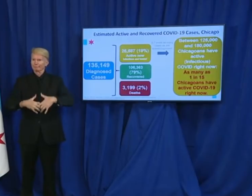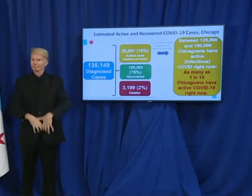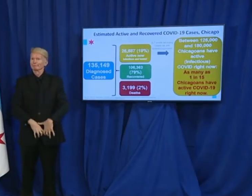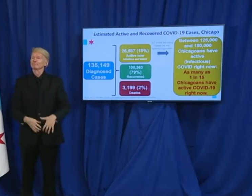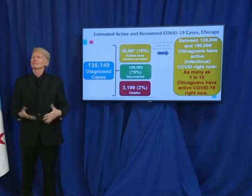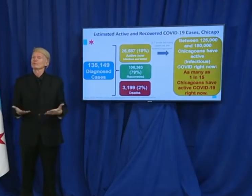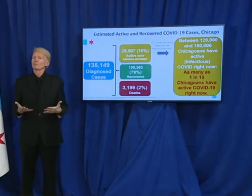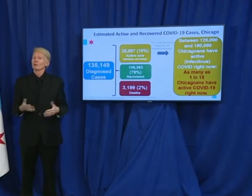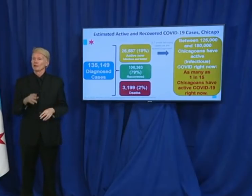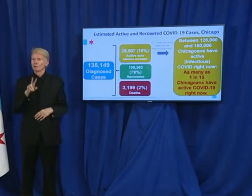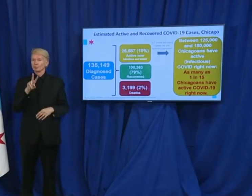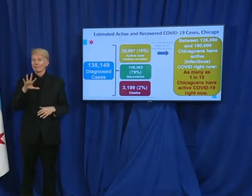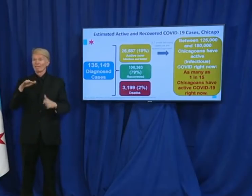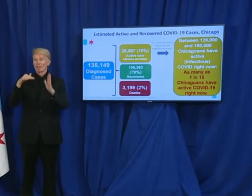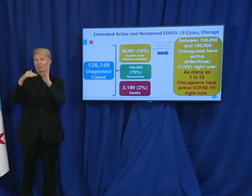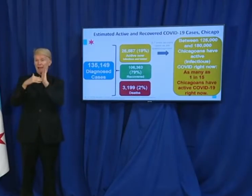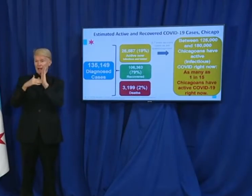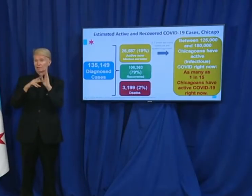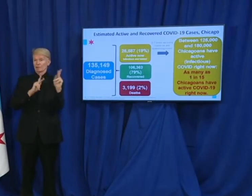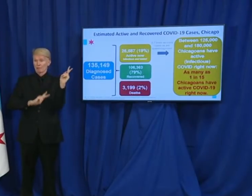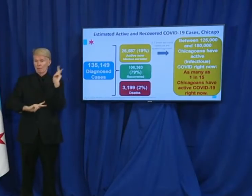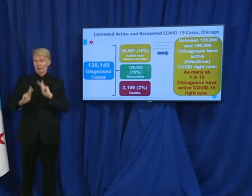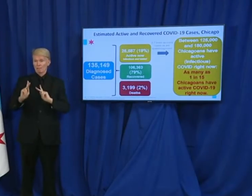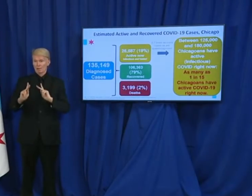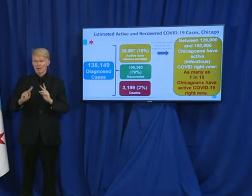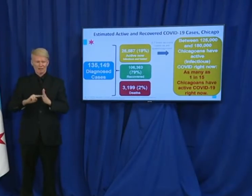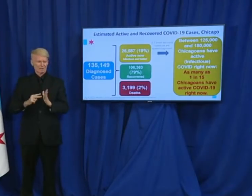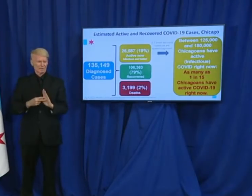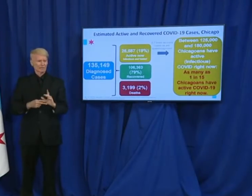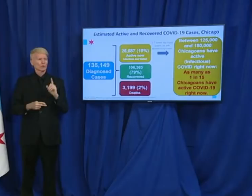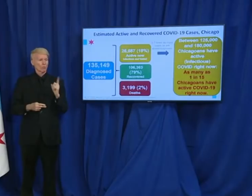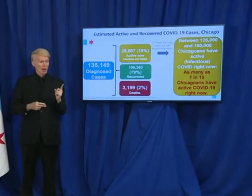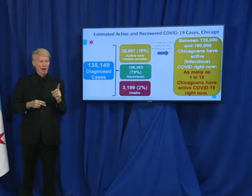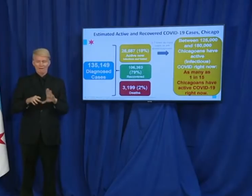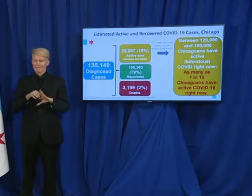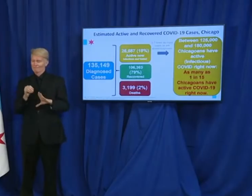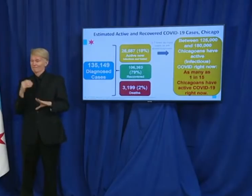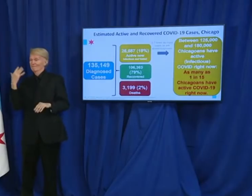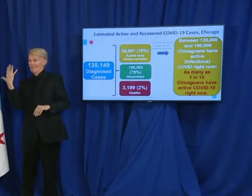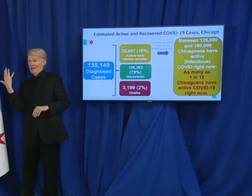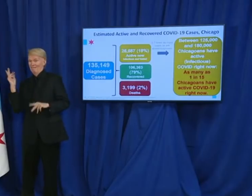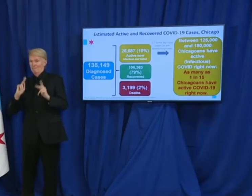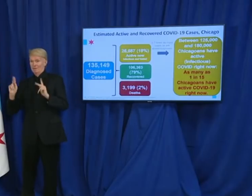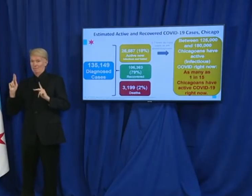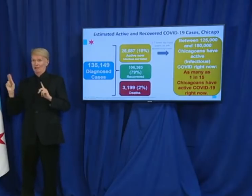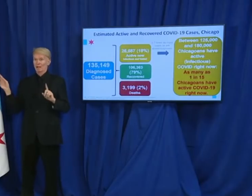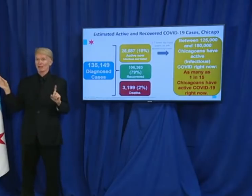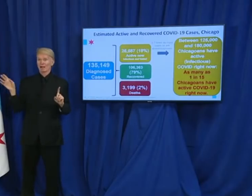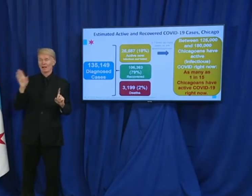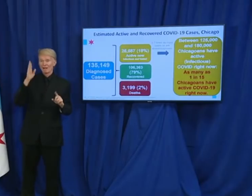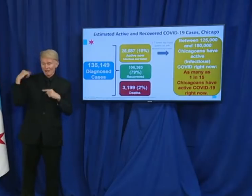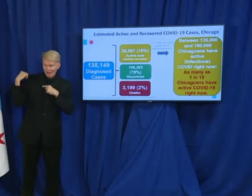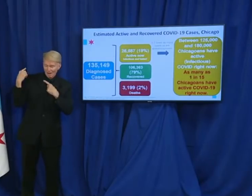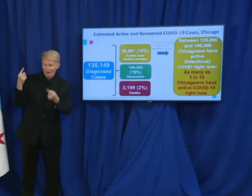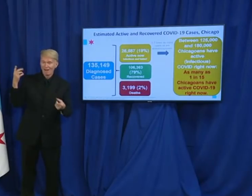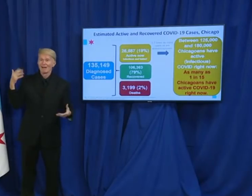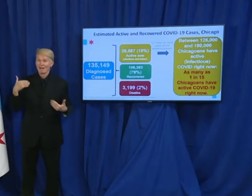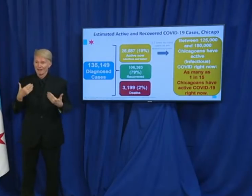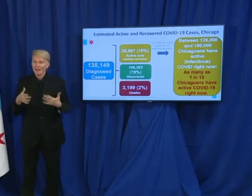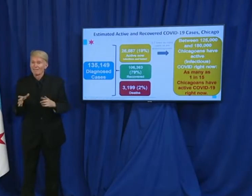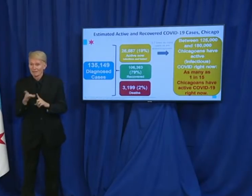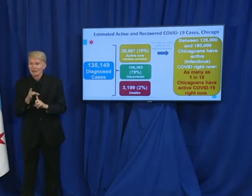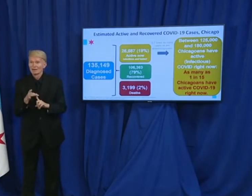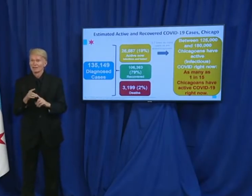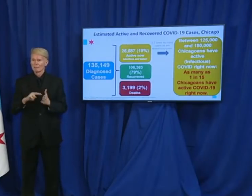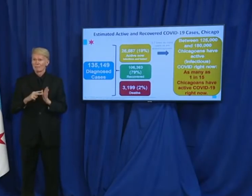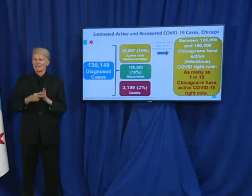than 25,000 of these people, almost 1 in 5 of the people who have ever had COVID in Chicago have